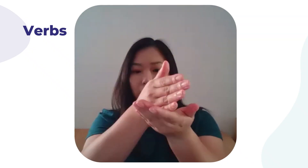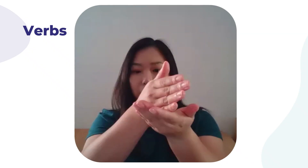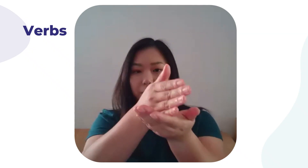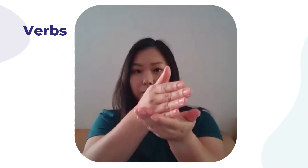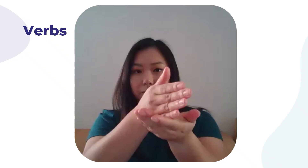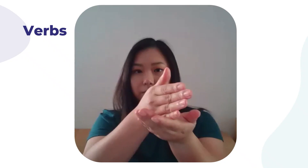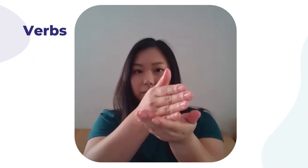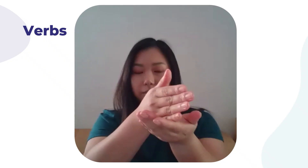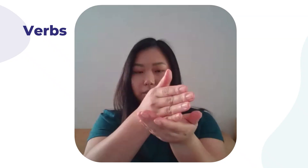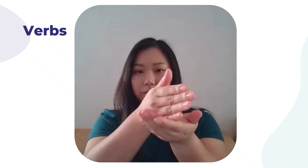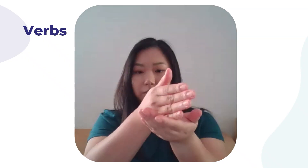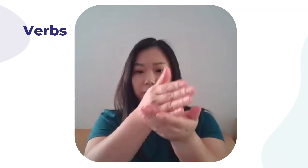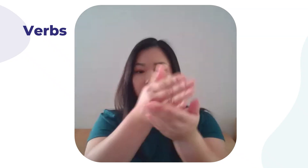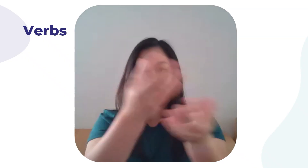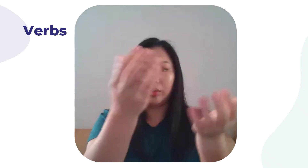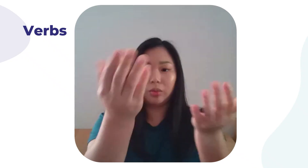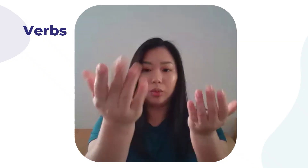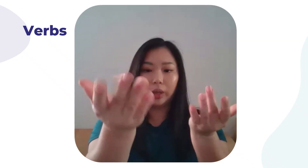stop.